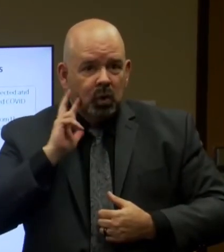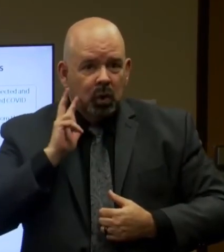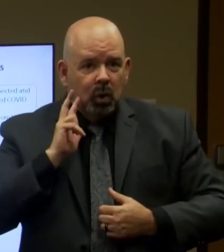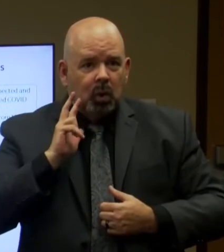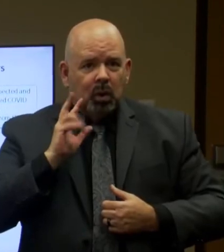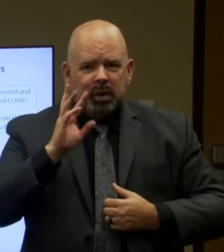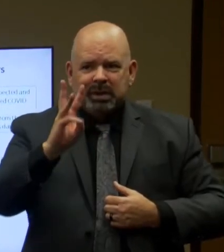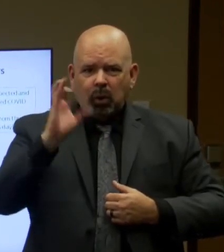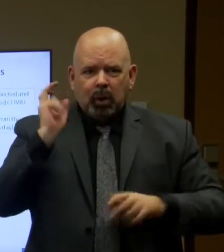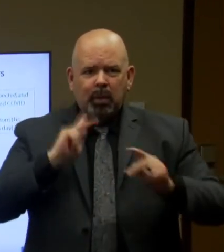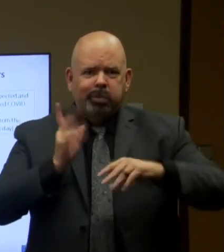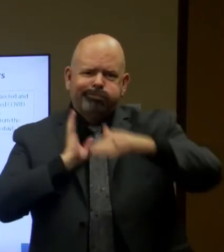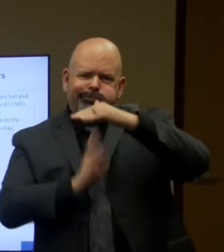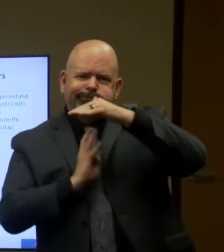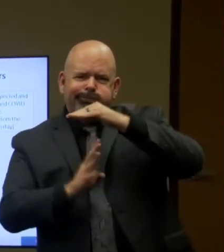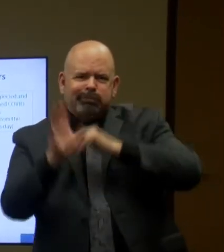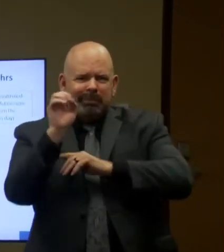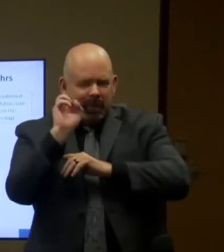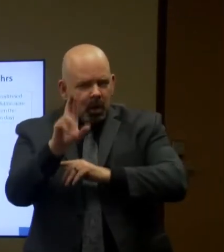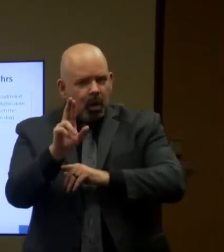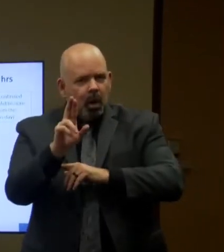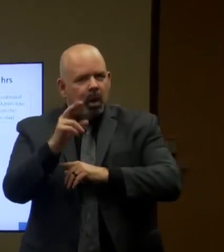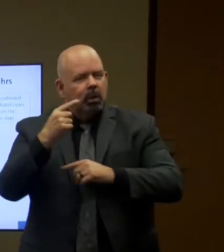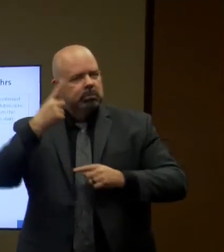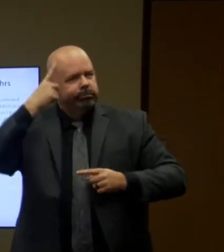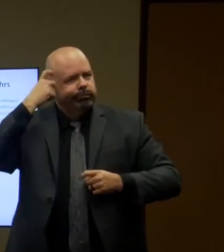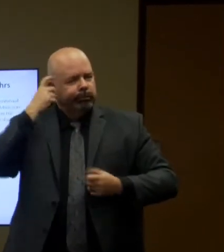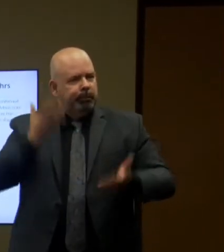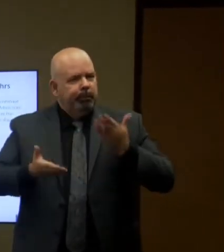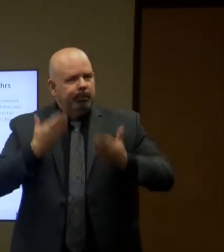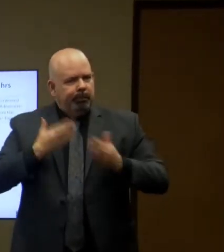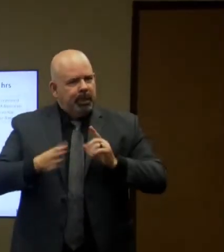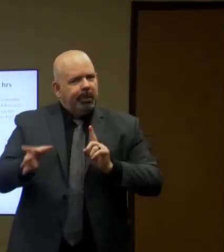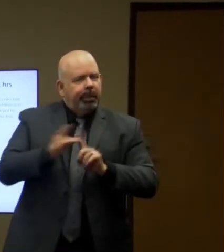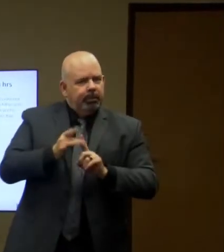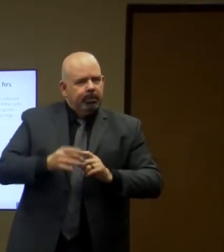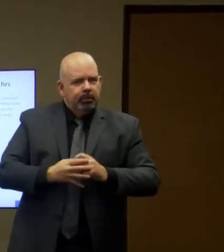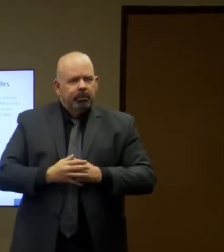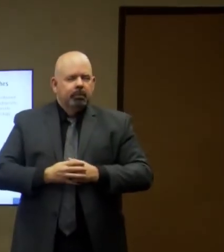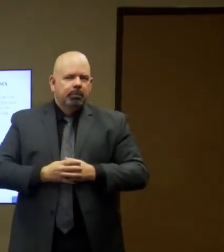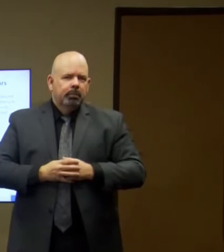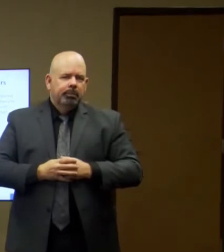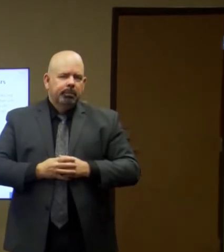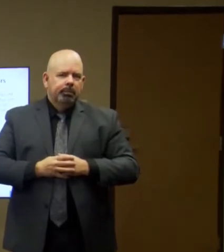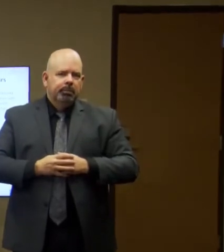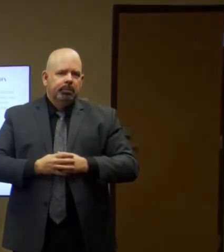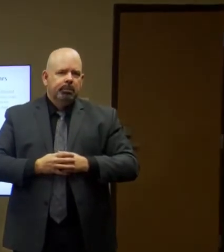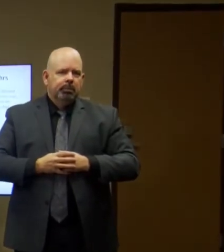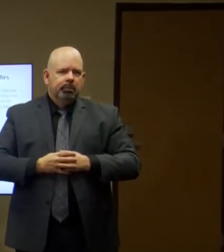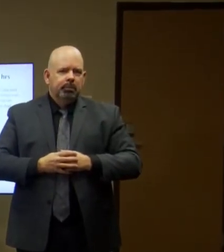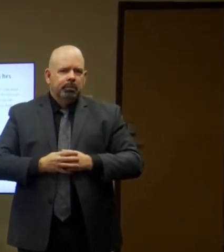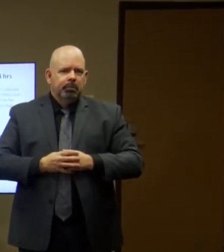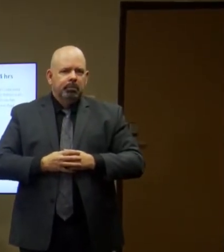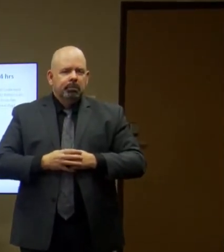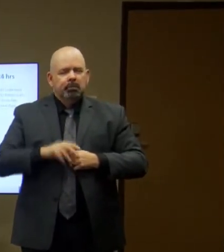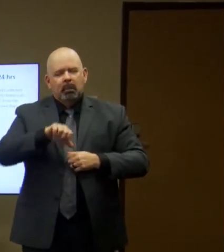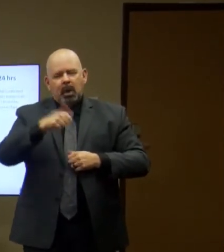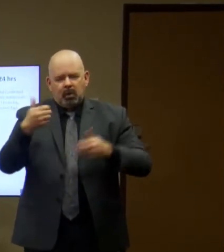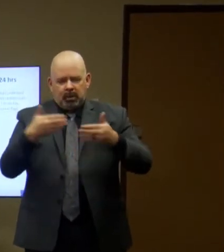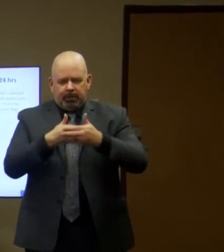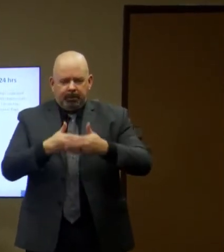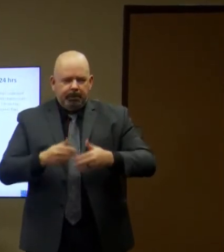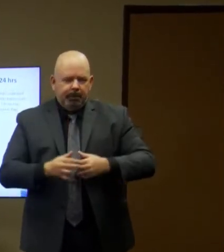in just one day. Next slide. This is the confirmed admissions in the prior